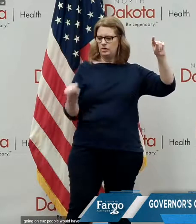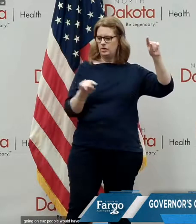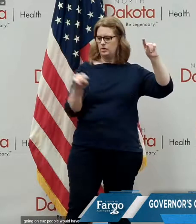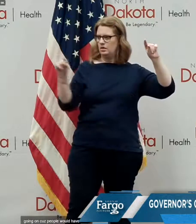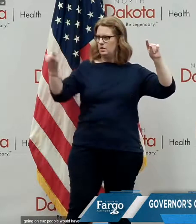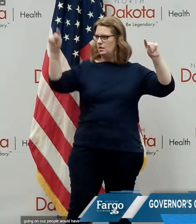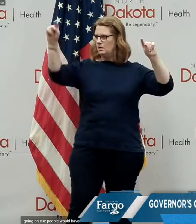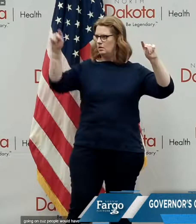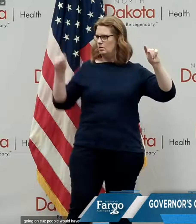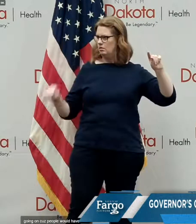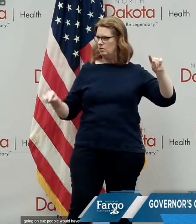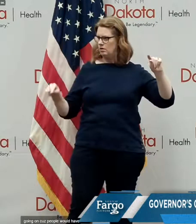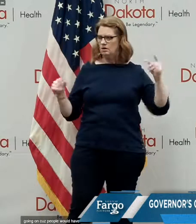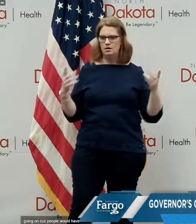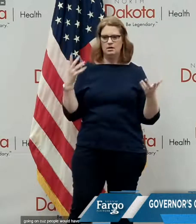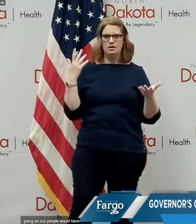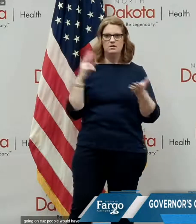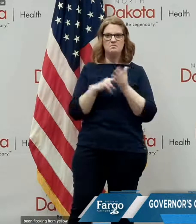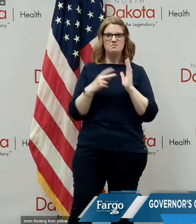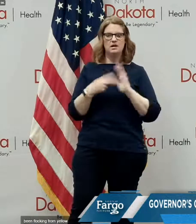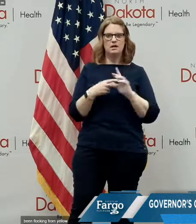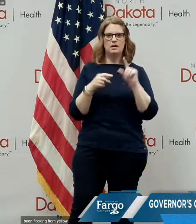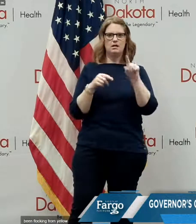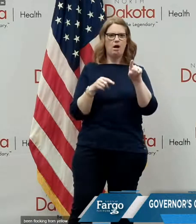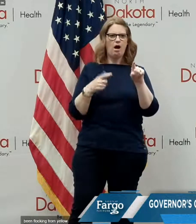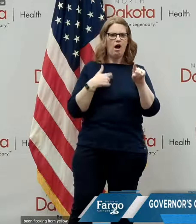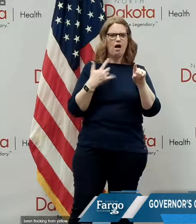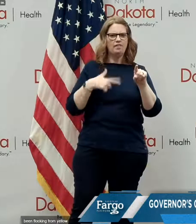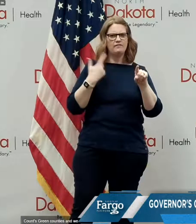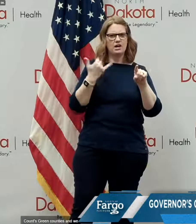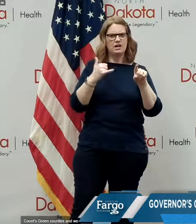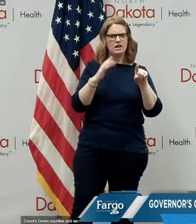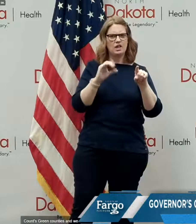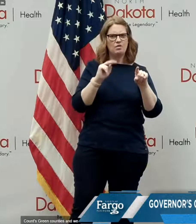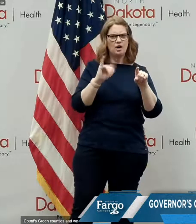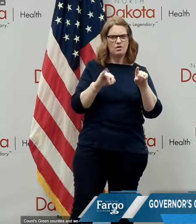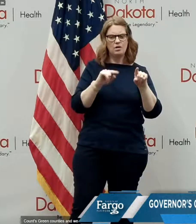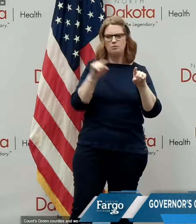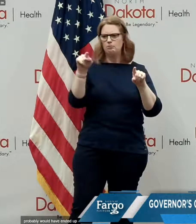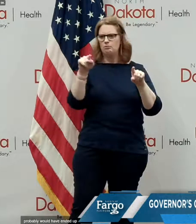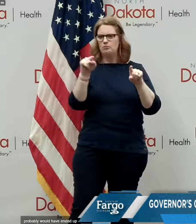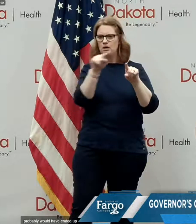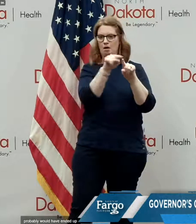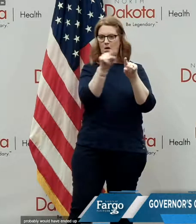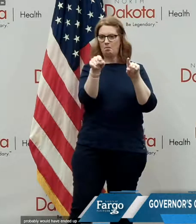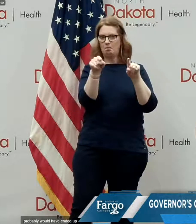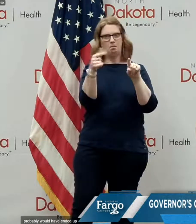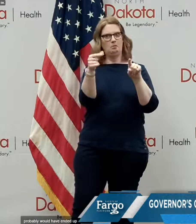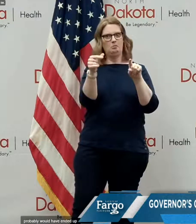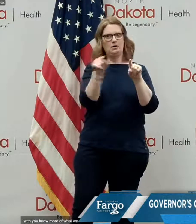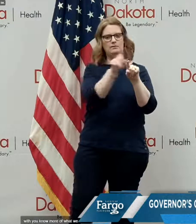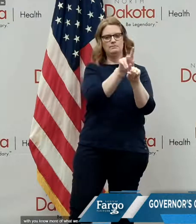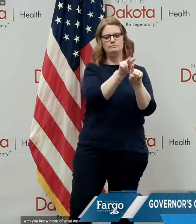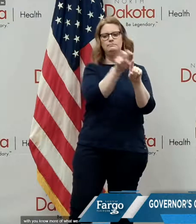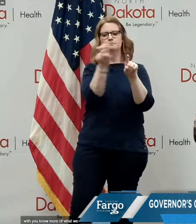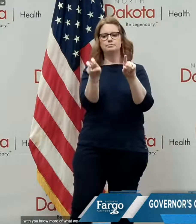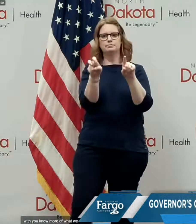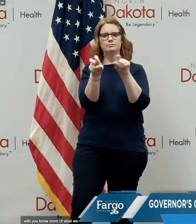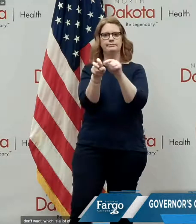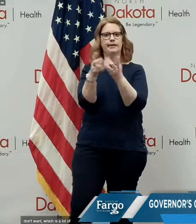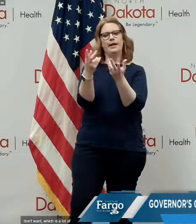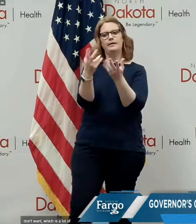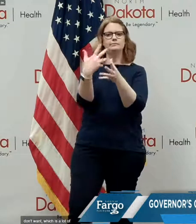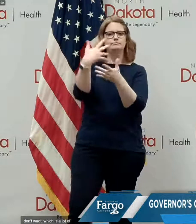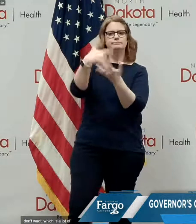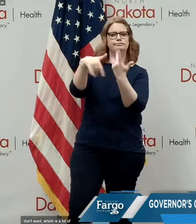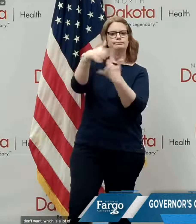from yellow counties to green counties, and we probably would have ended up with more of what we don't want, which is a lot of people trying to